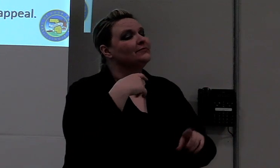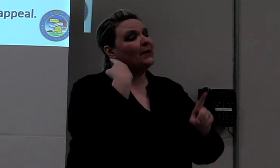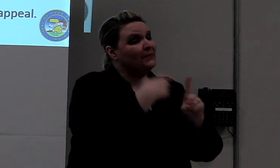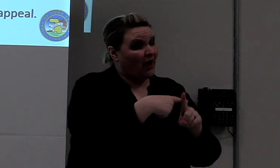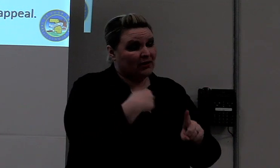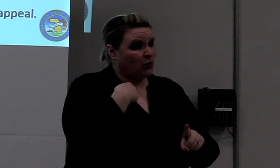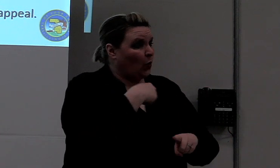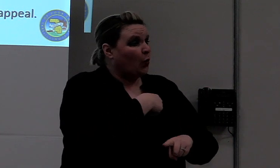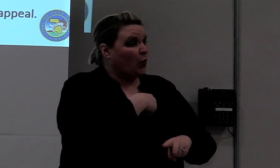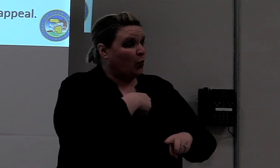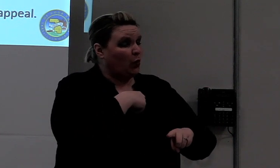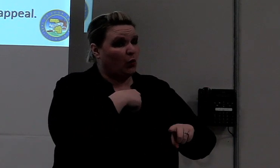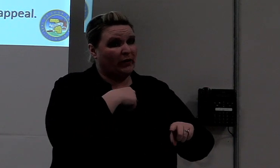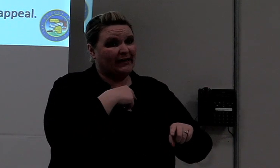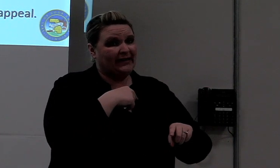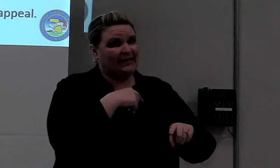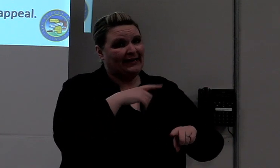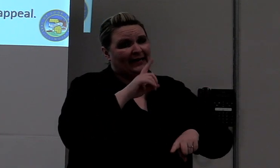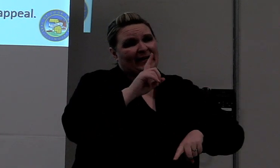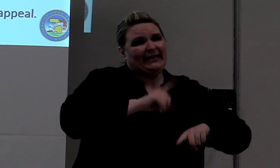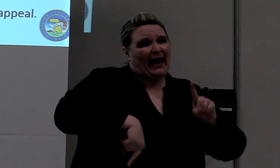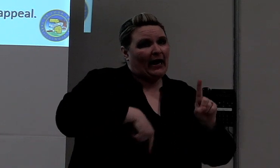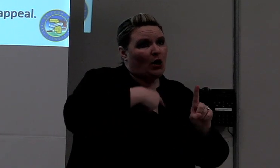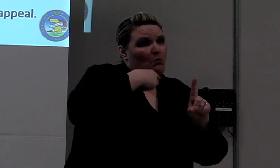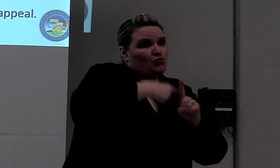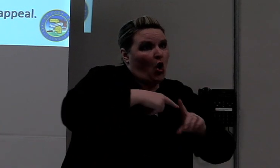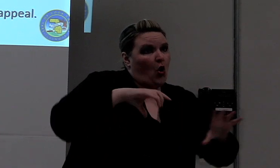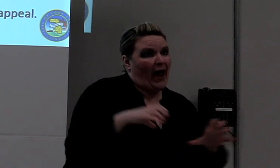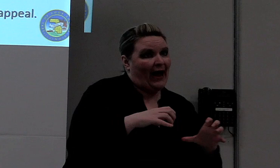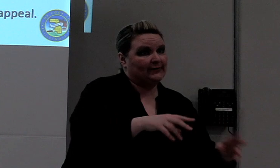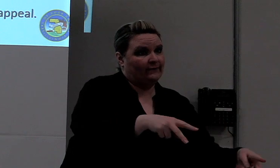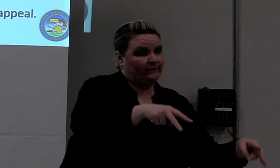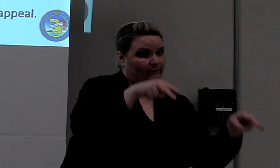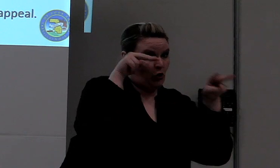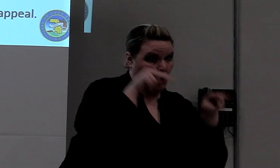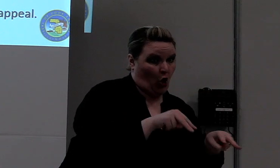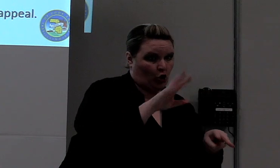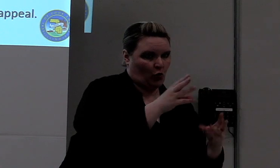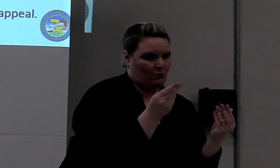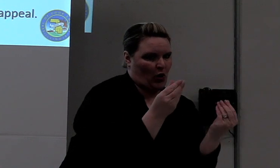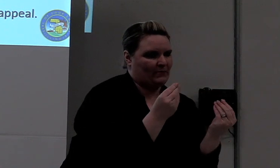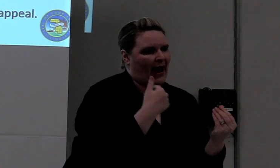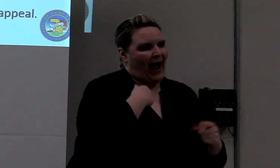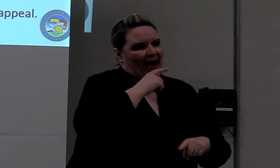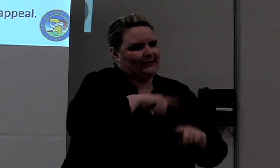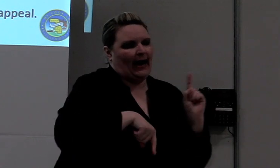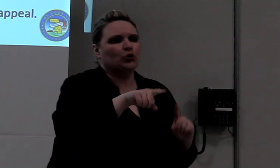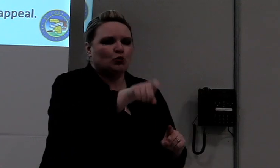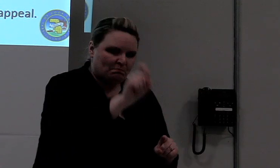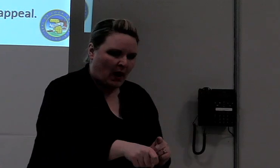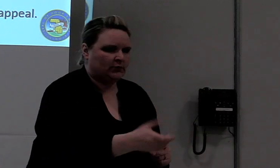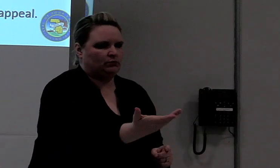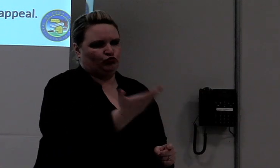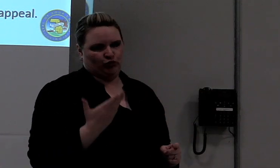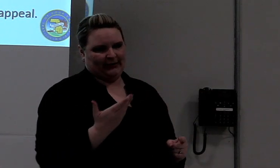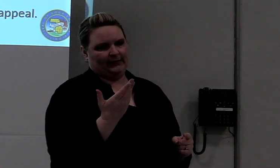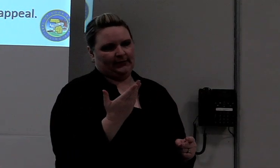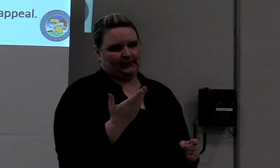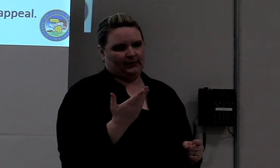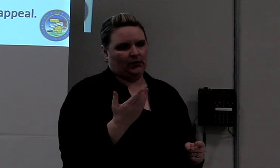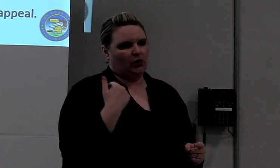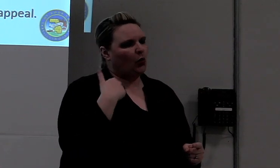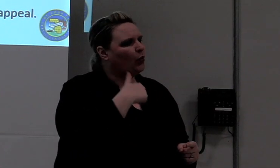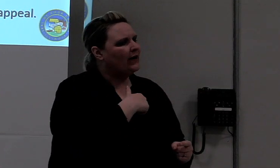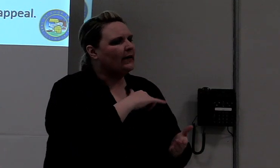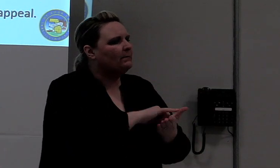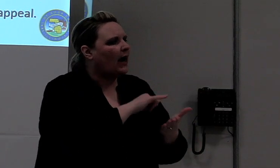We can't proactively look at your property unless you ask us to. We just don't have the jurisdiction to do that. Quite frankly, we don't have the bandwidth.